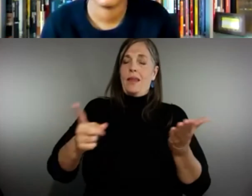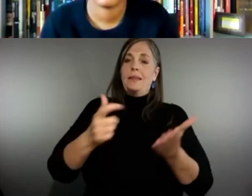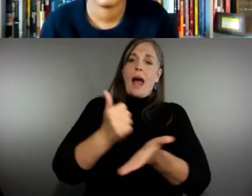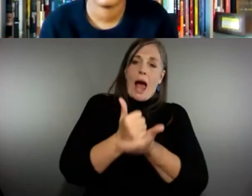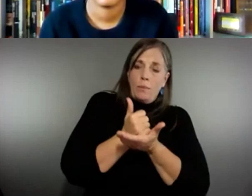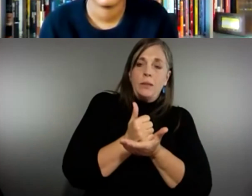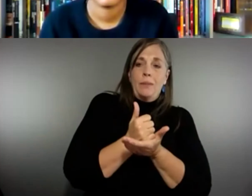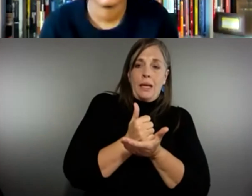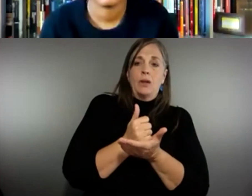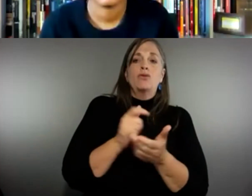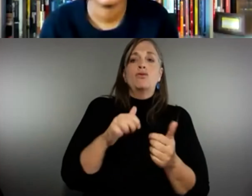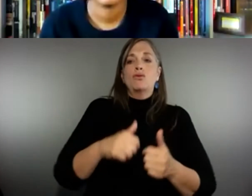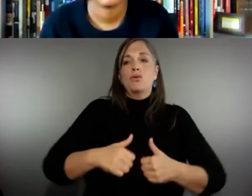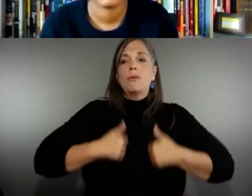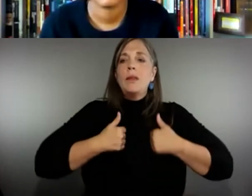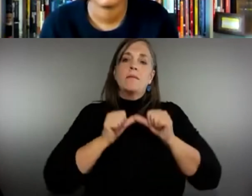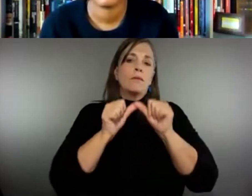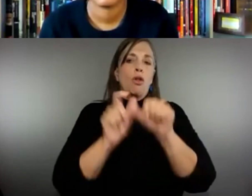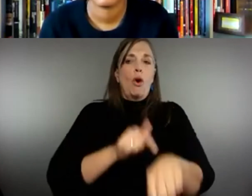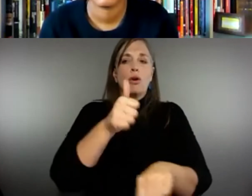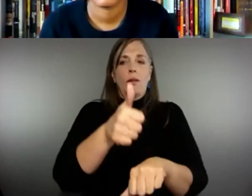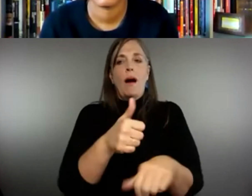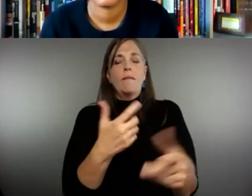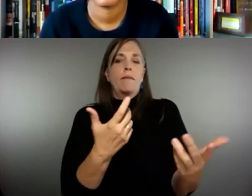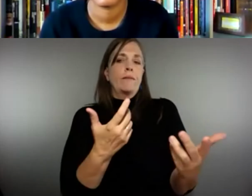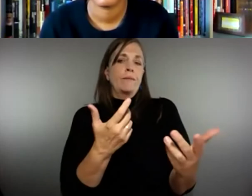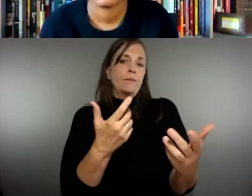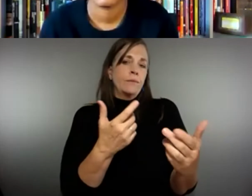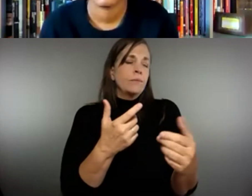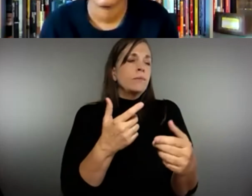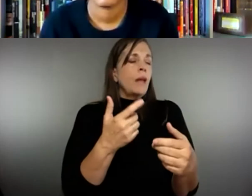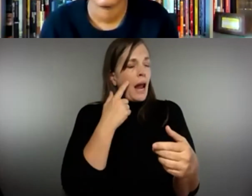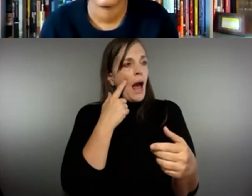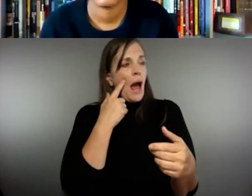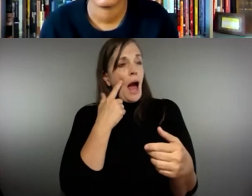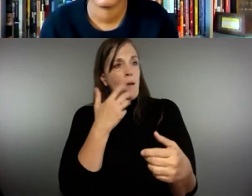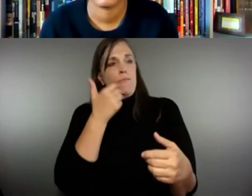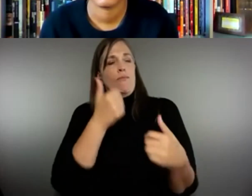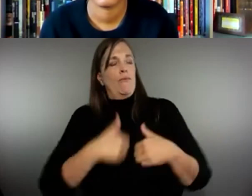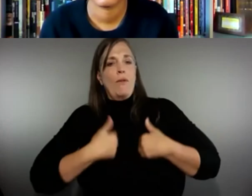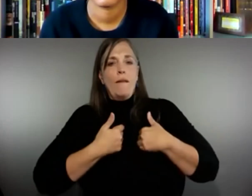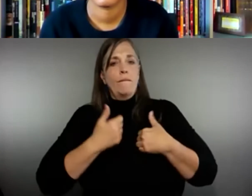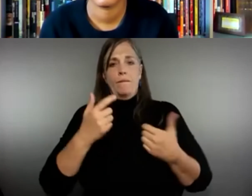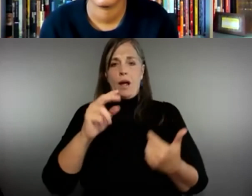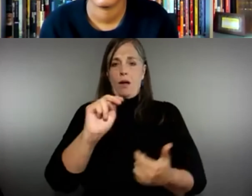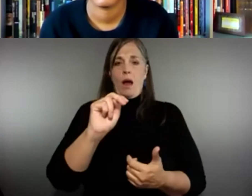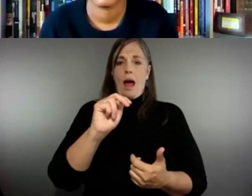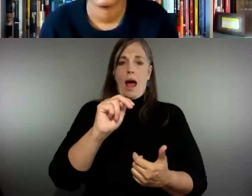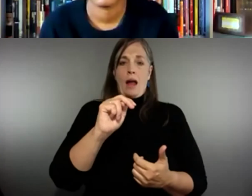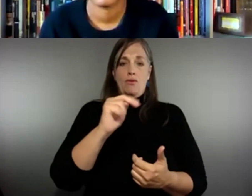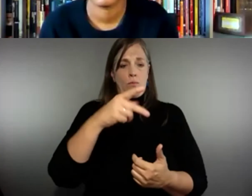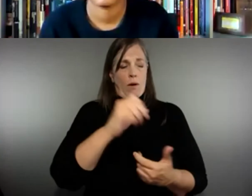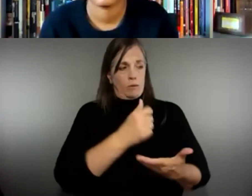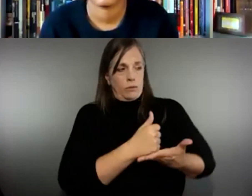that that's something possible for other new yorkers what are your priorities sir to ensure that all new workers like me have easier and